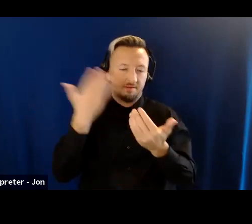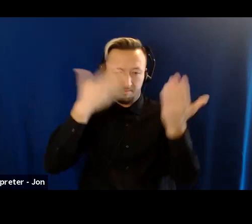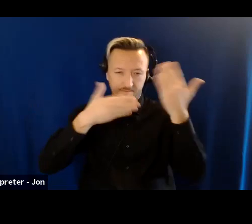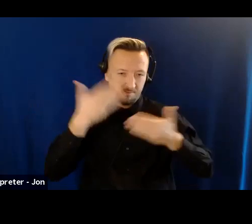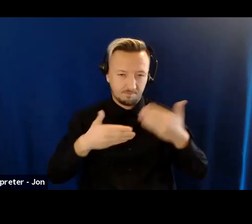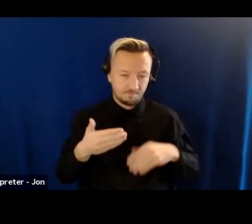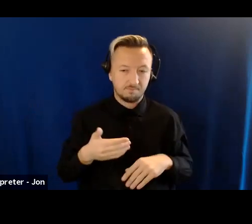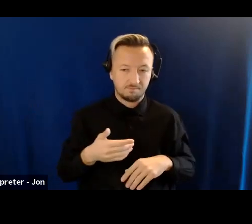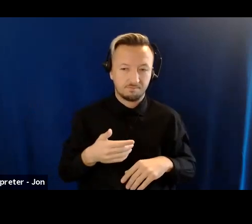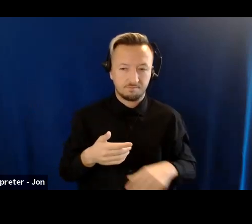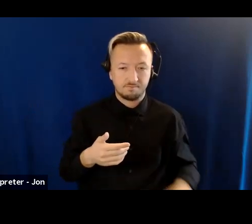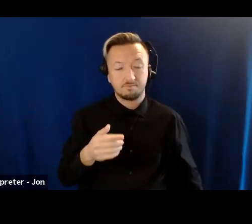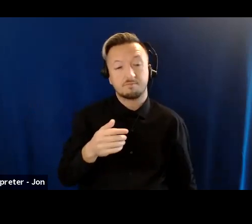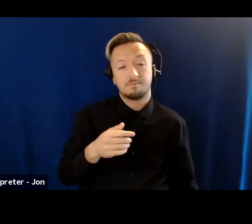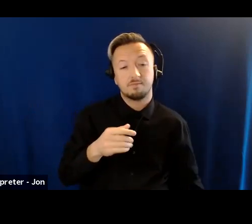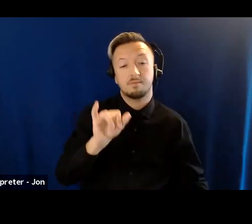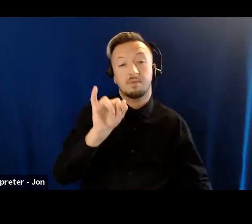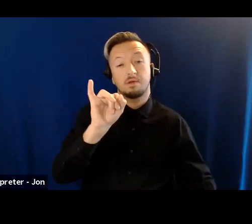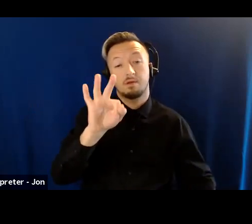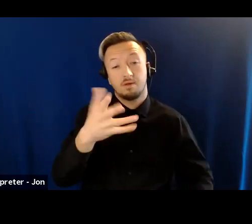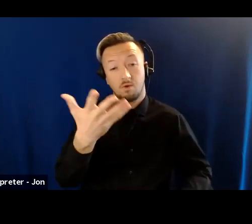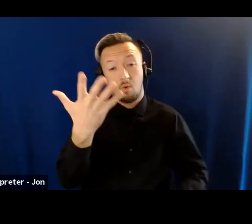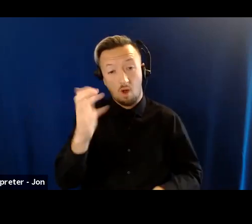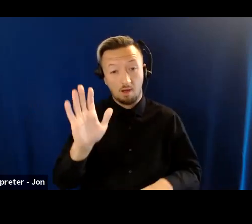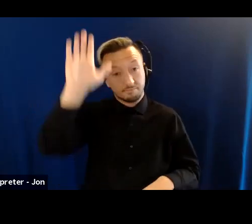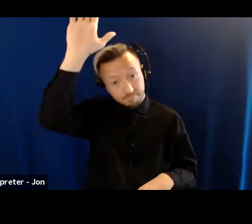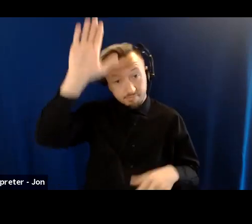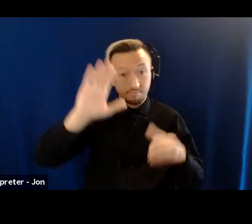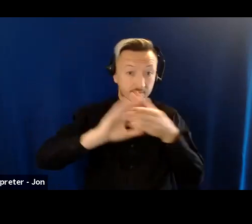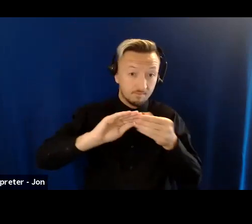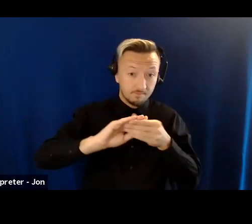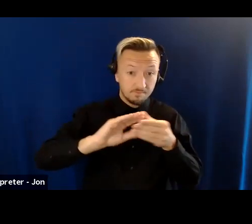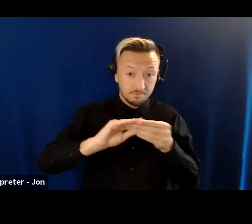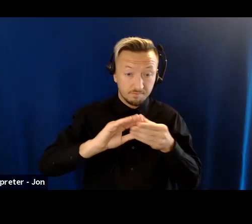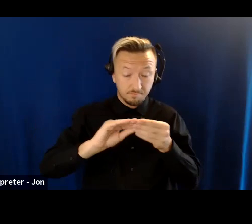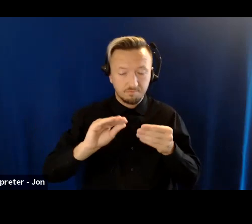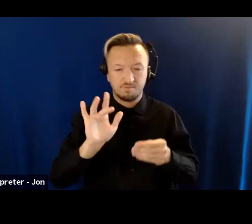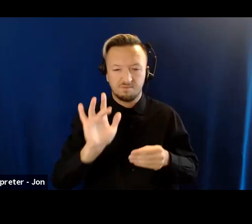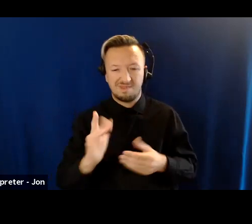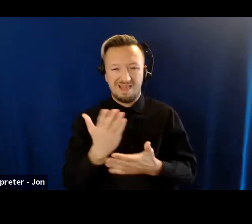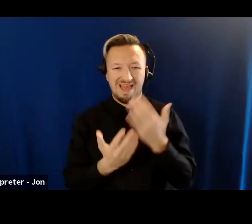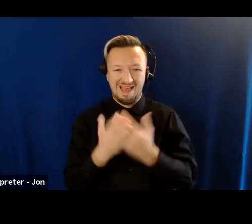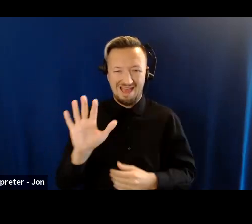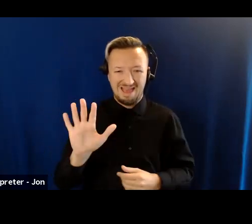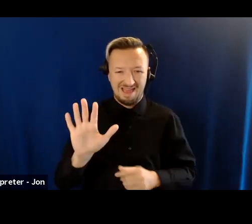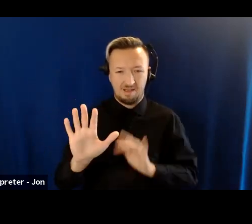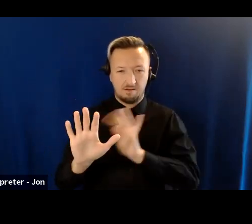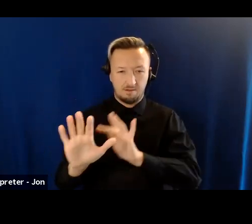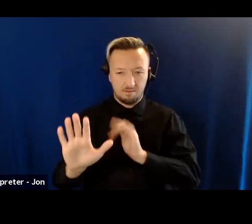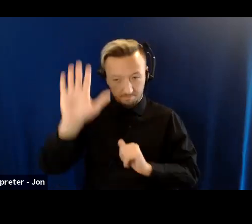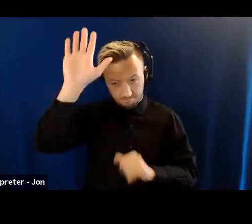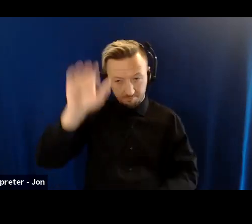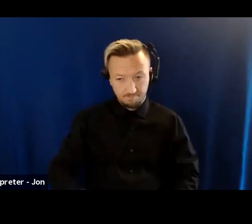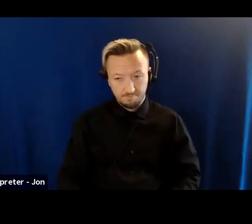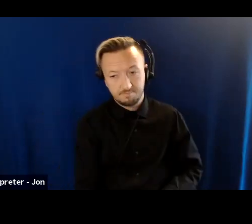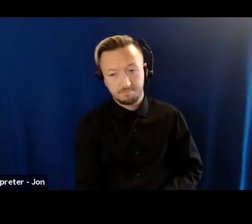select the hand option on the menu, and that allows us to know you have a question. For those of you on the phone